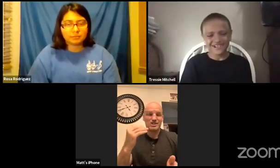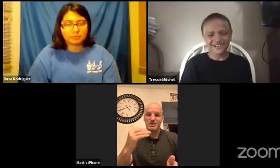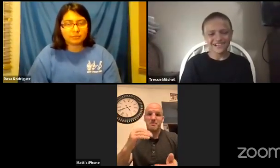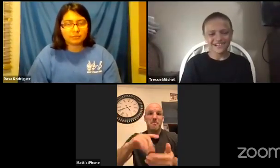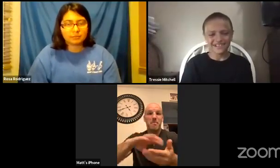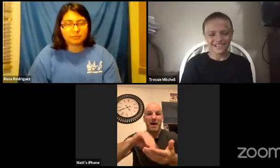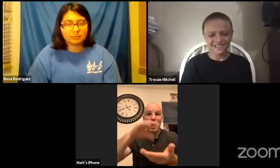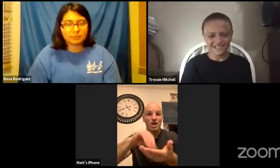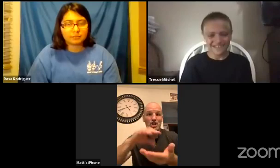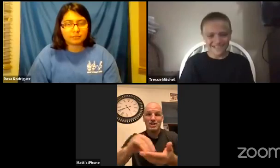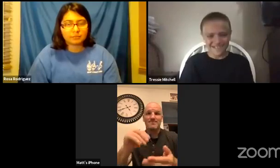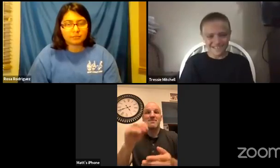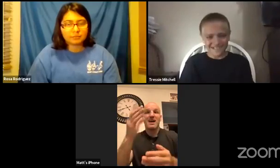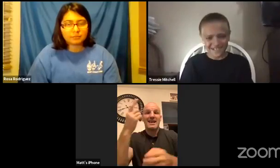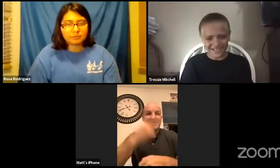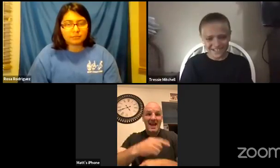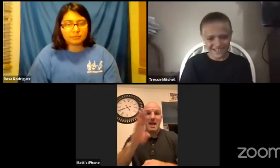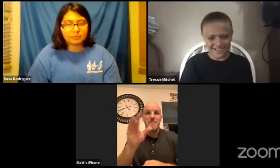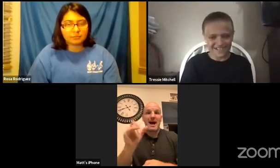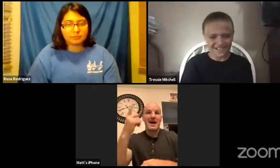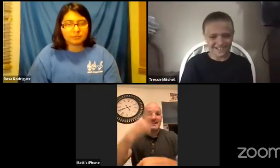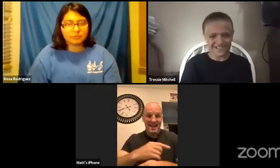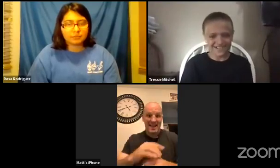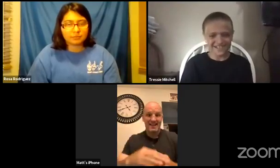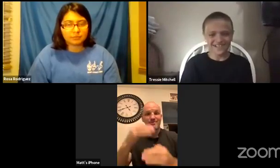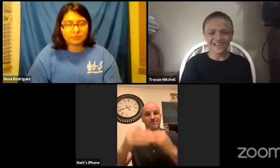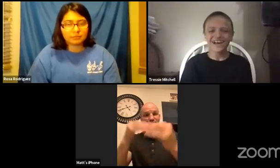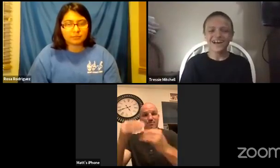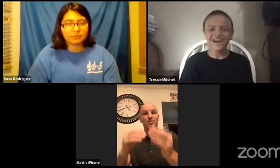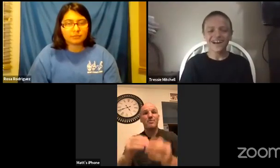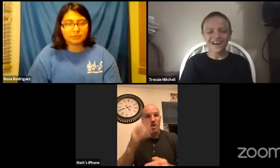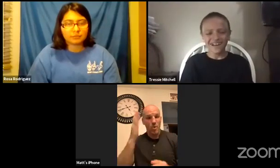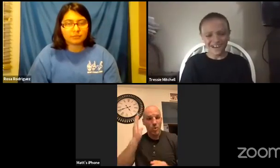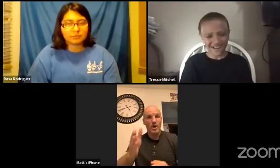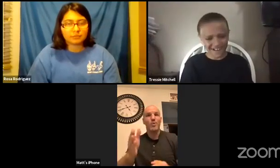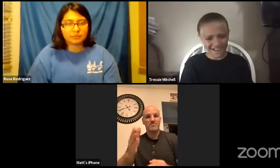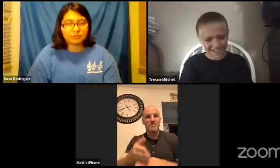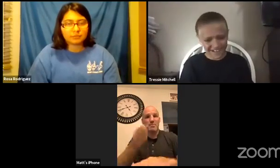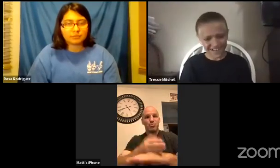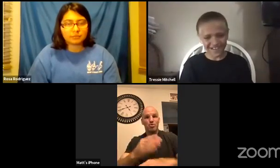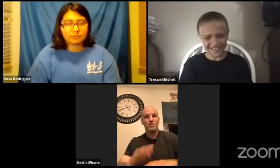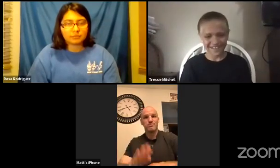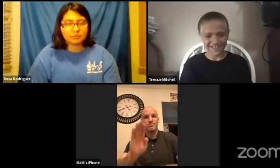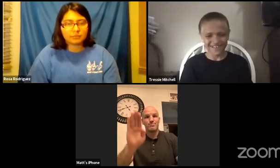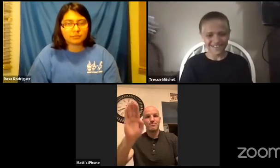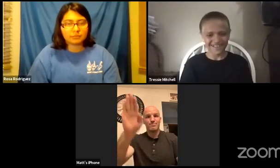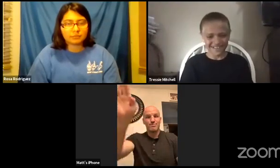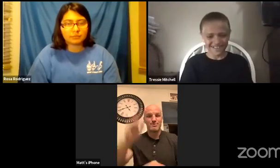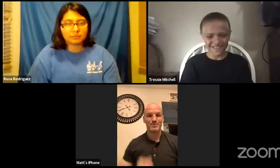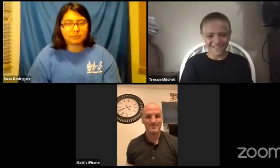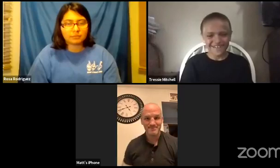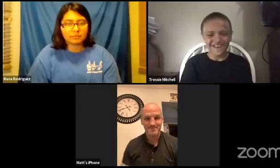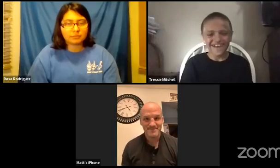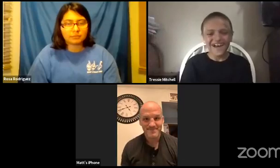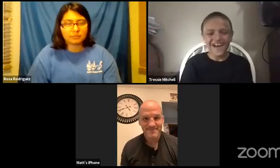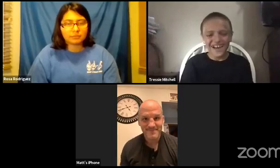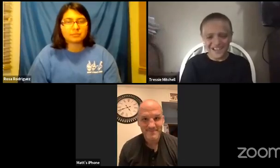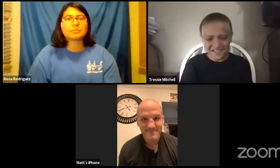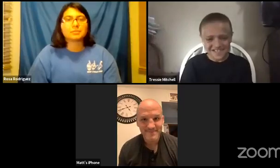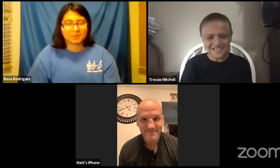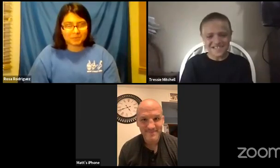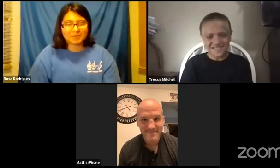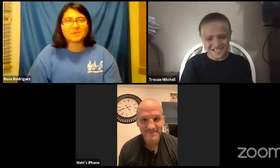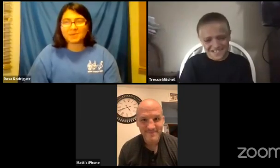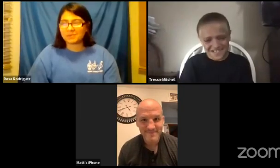and you make progress. It doesn't matter. You can learn from those barriers day by day. You just focus